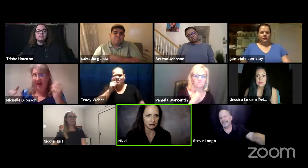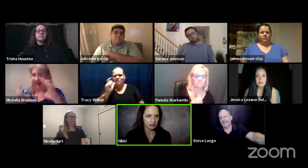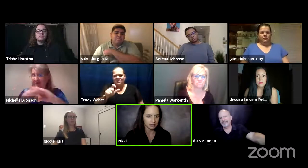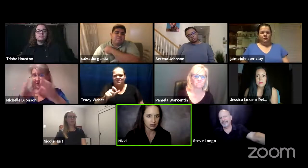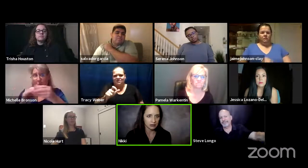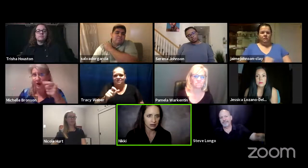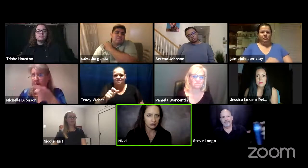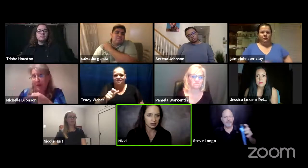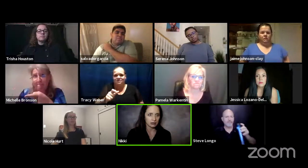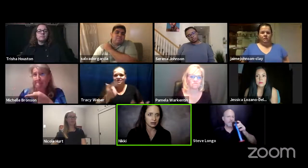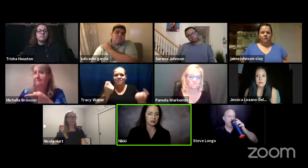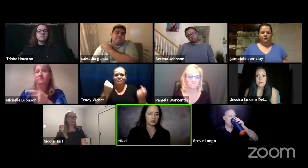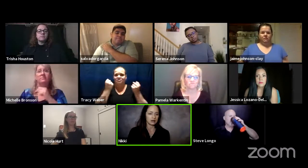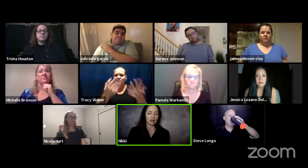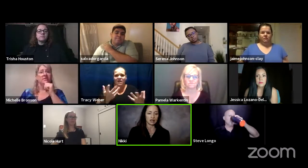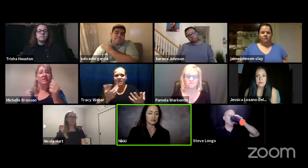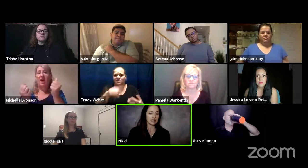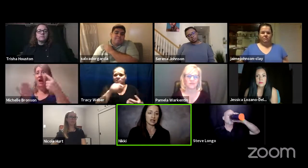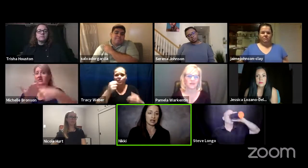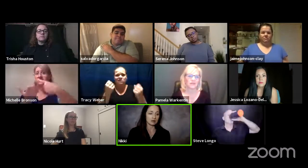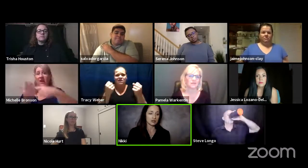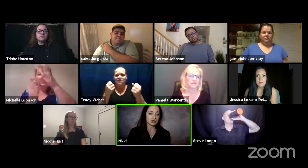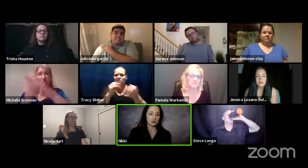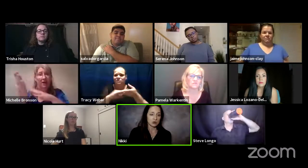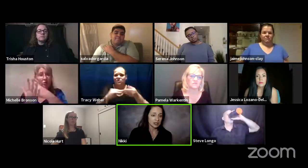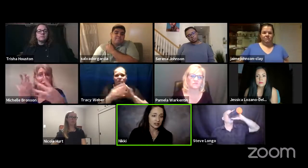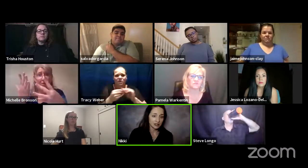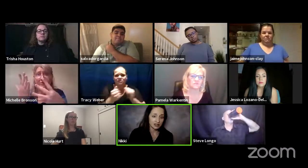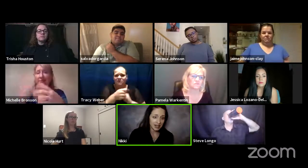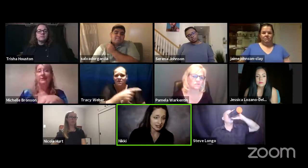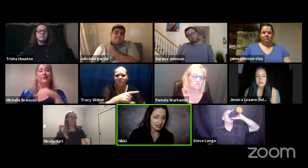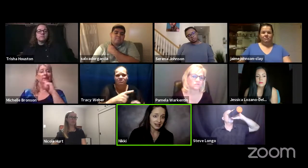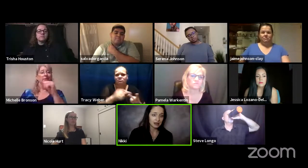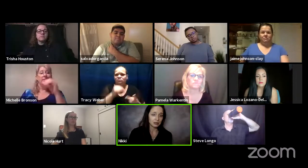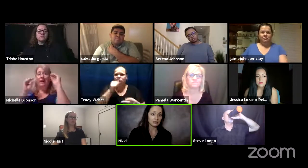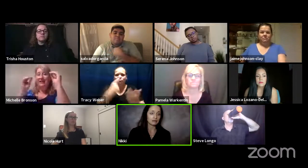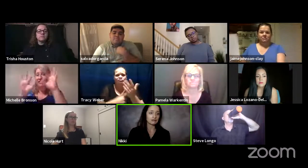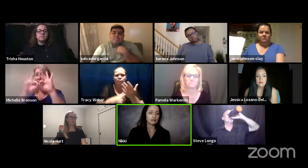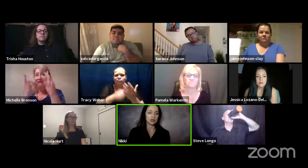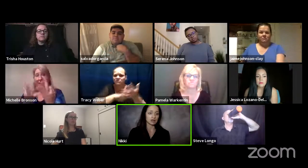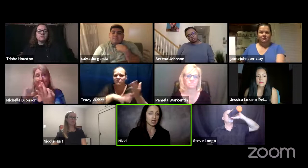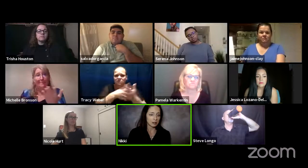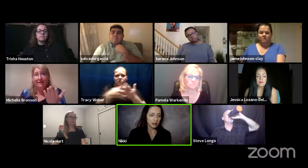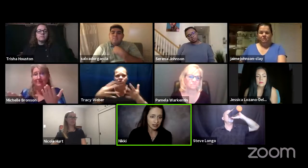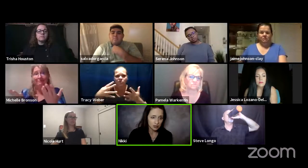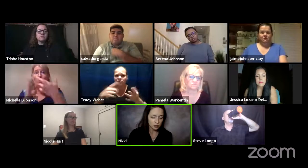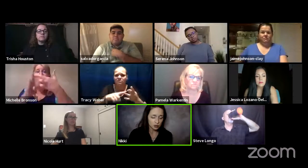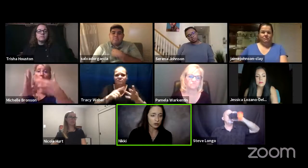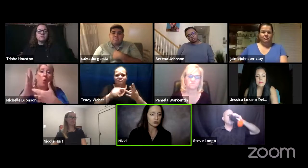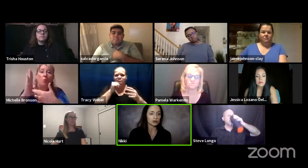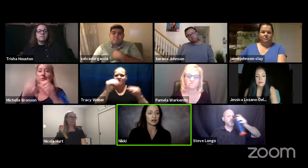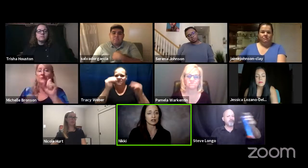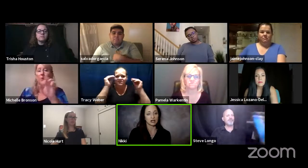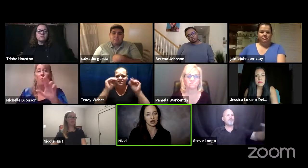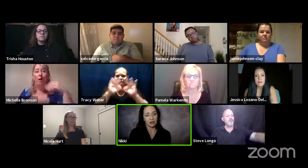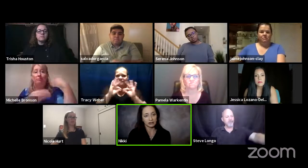them. Many times stories aren't signed to them. They don't talk about schedules. They aren't taught about